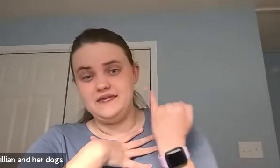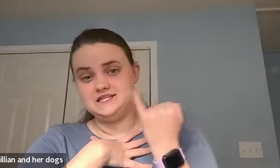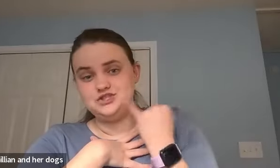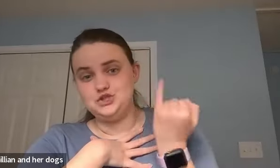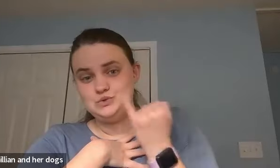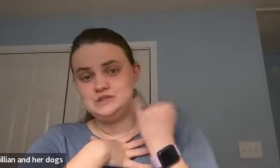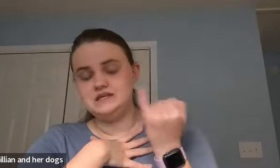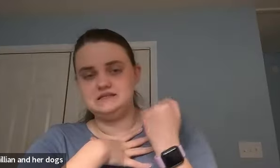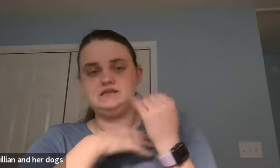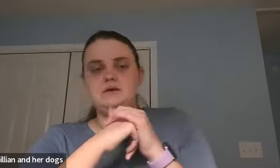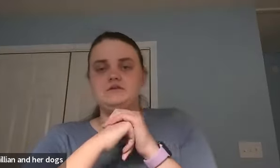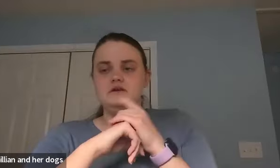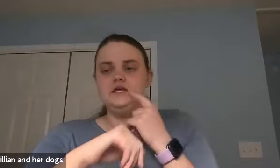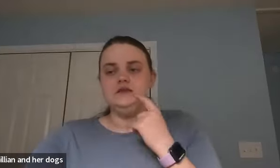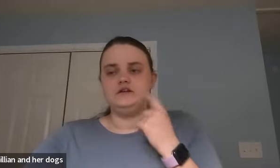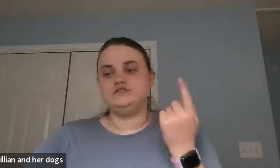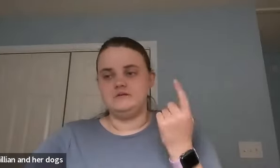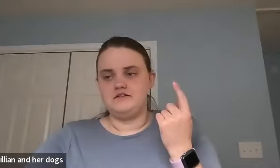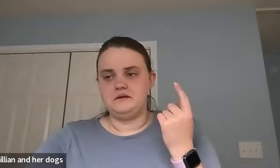this juice inside the mouth, close to the mouth, I mean.